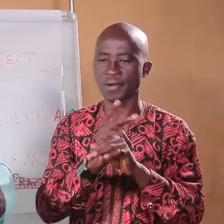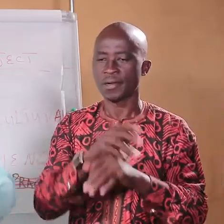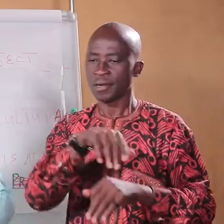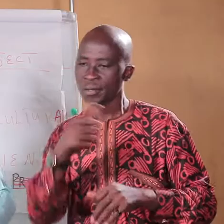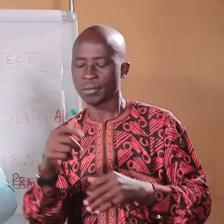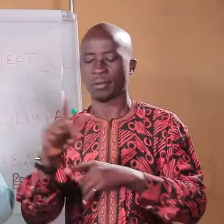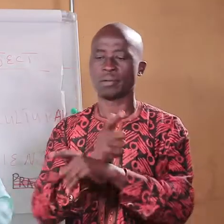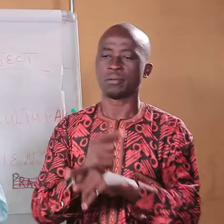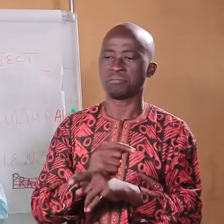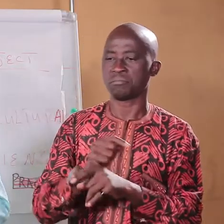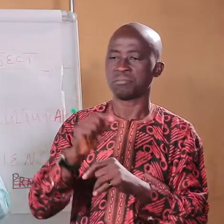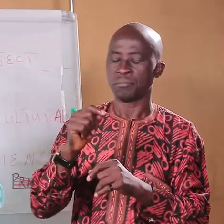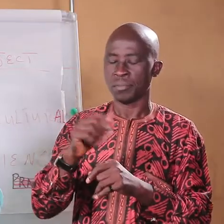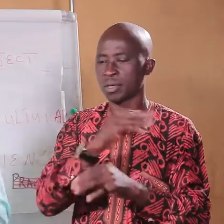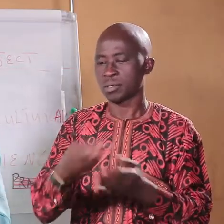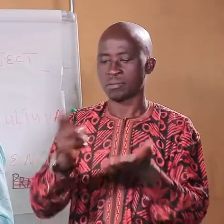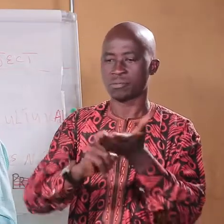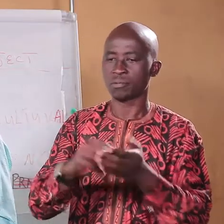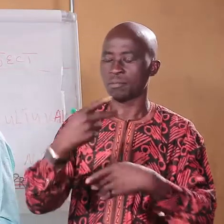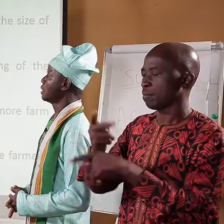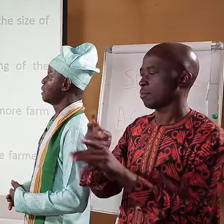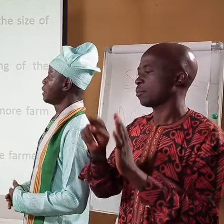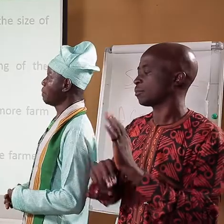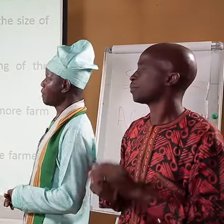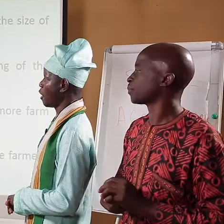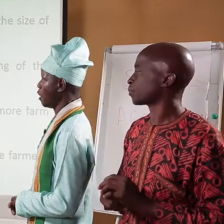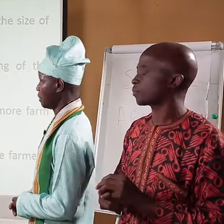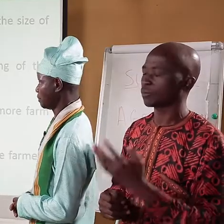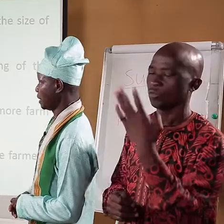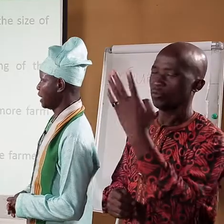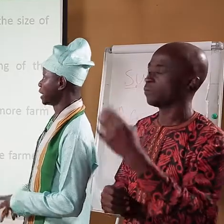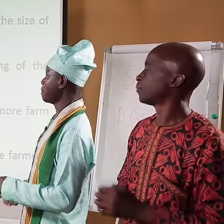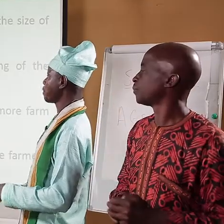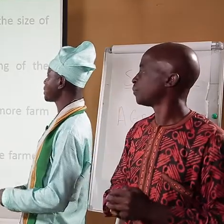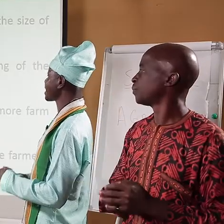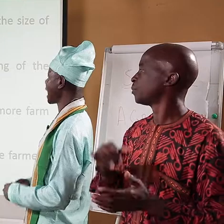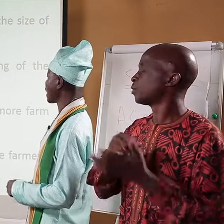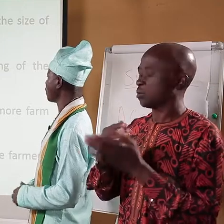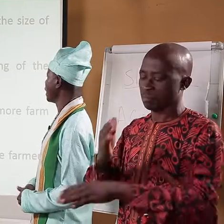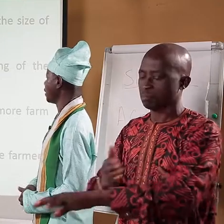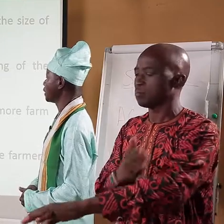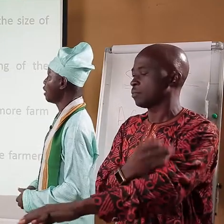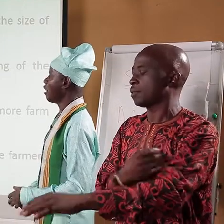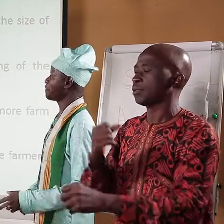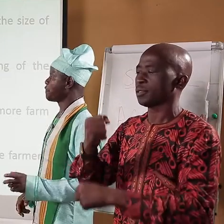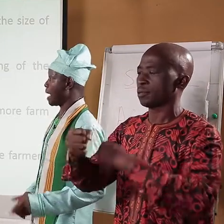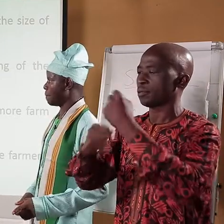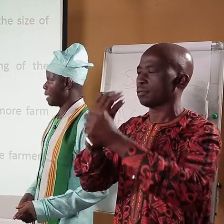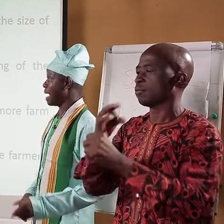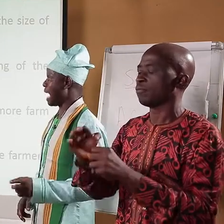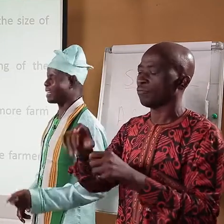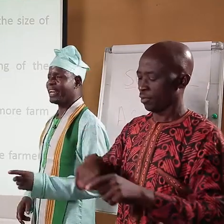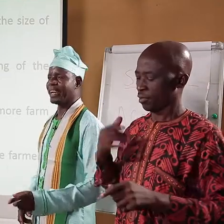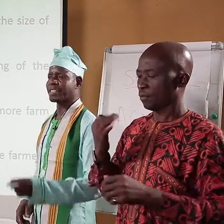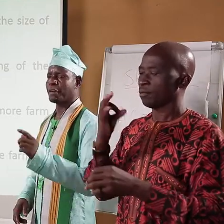land, thereby increasing his production. Number 4, it improves the standard of living of the